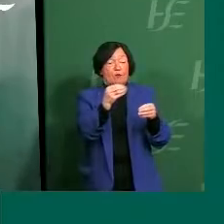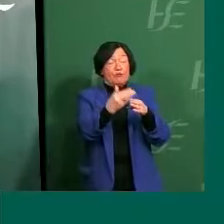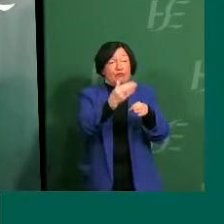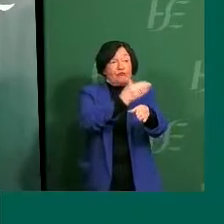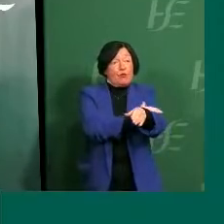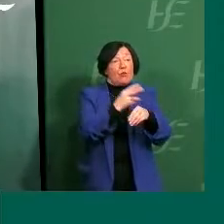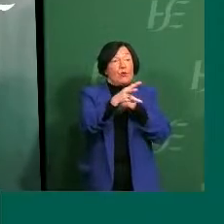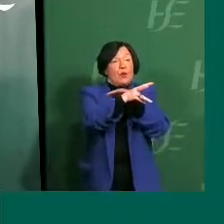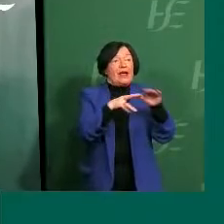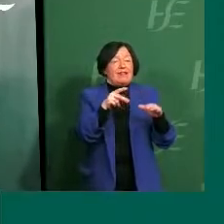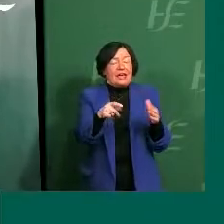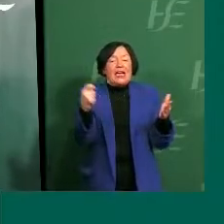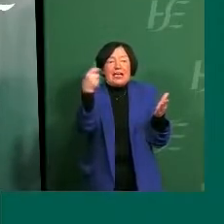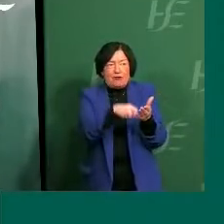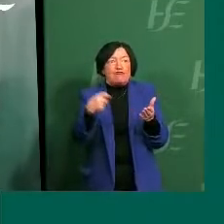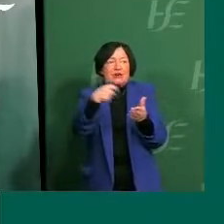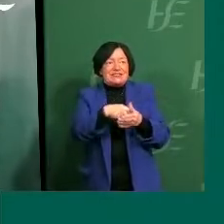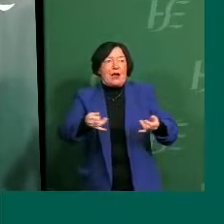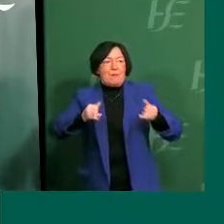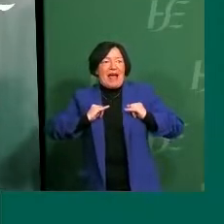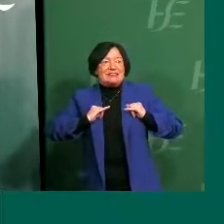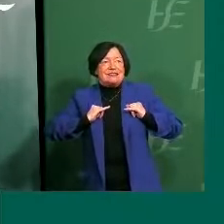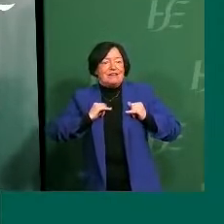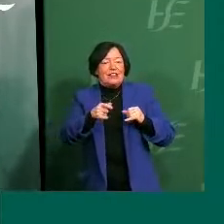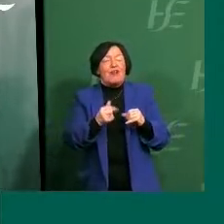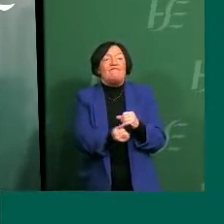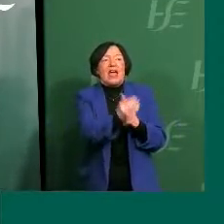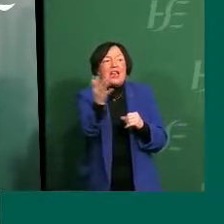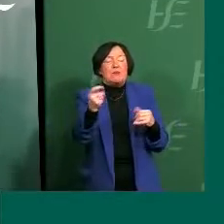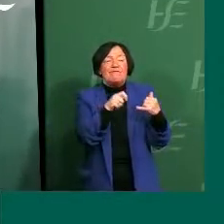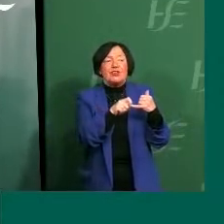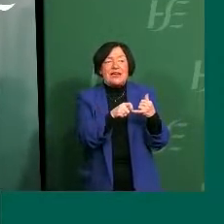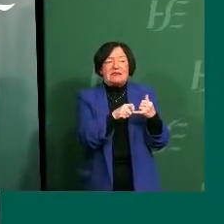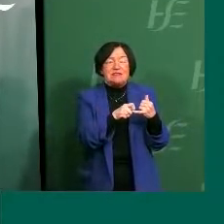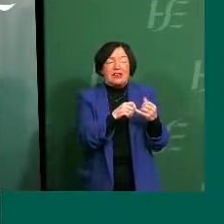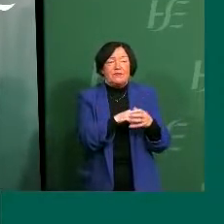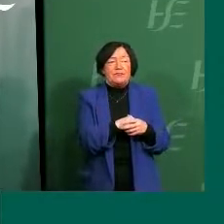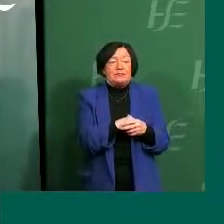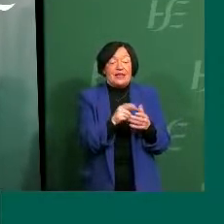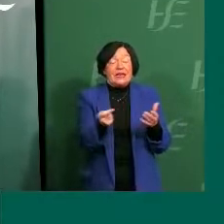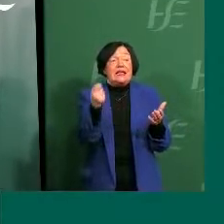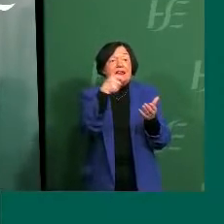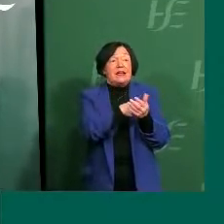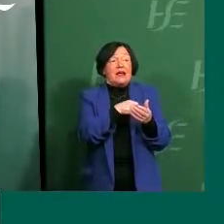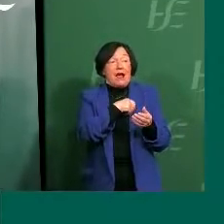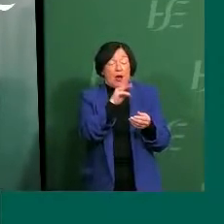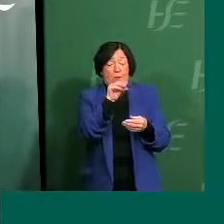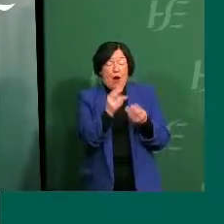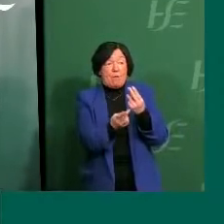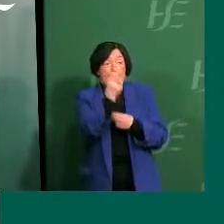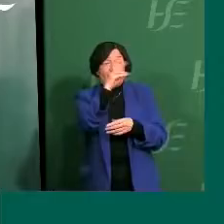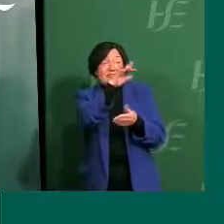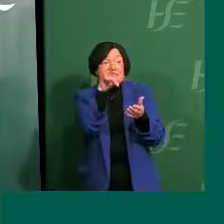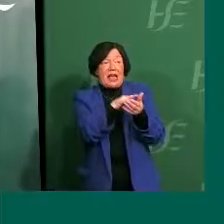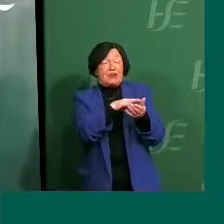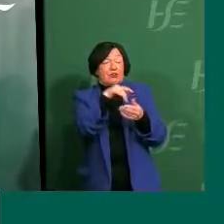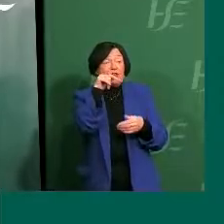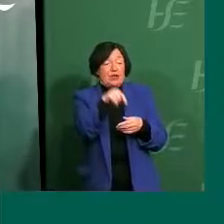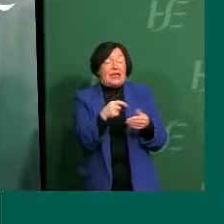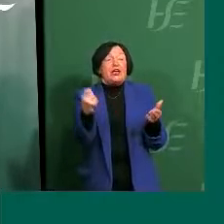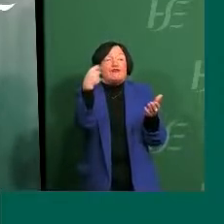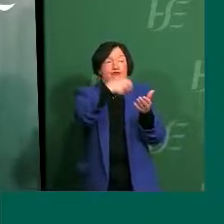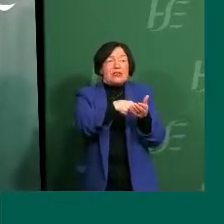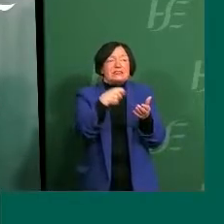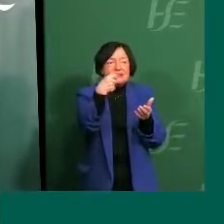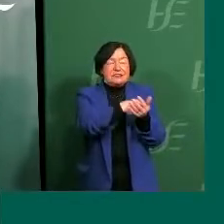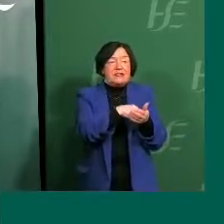all of which are also increasing their capacity that are available for testing. In addition, our pop-up testing centres, we've increased those significantly